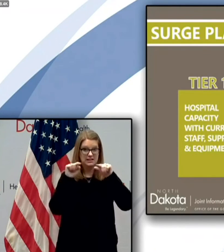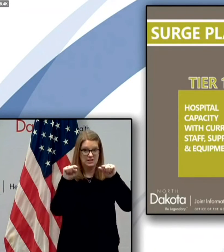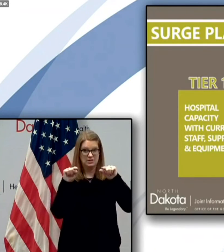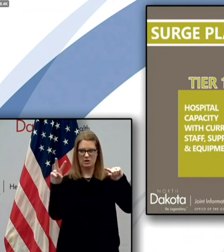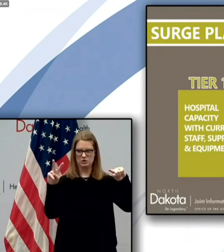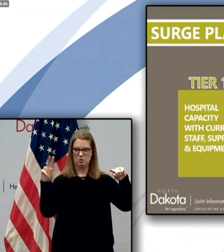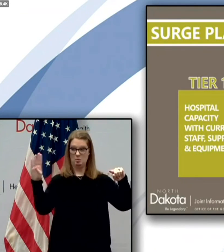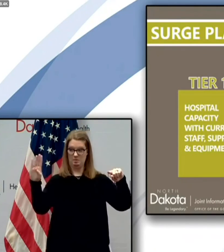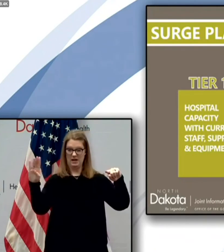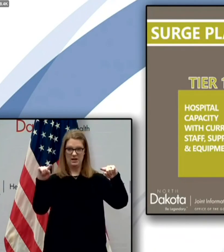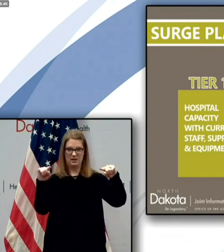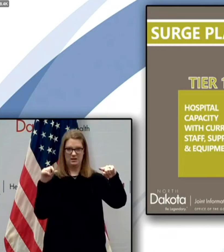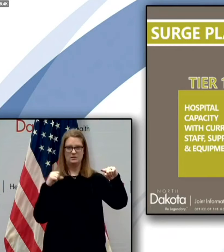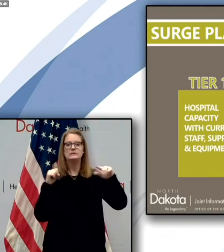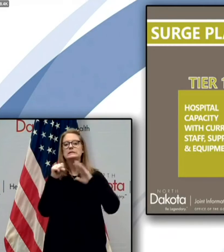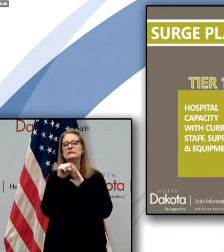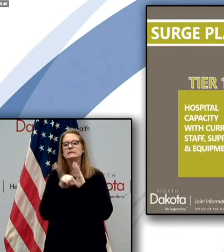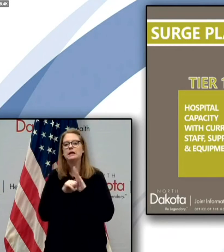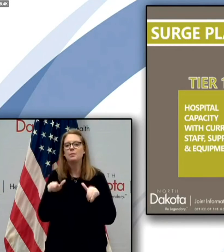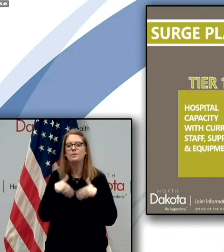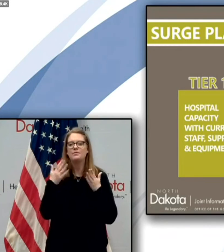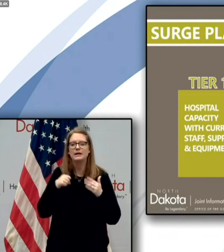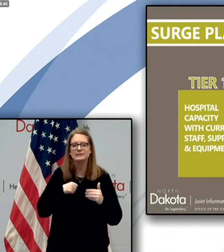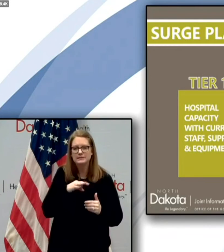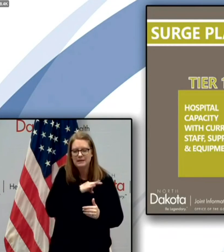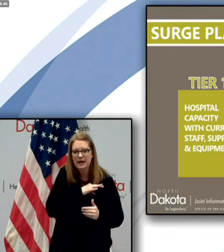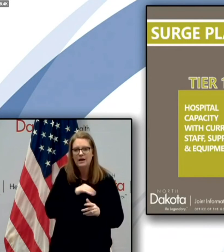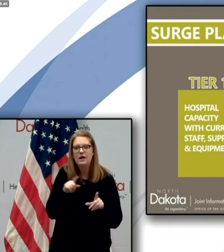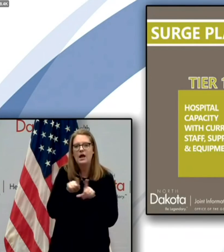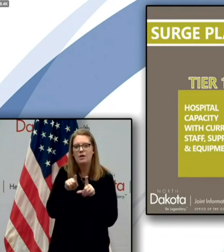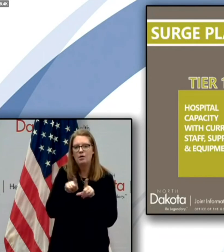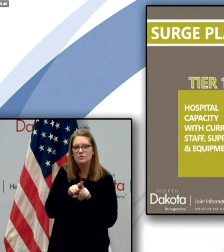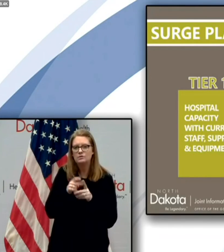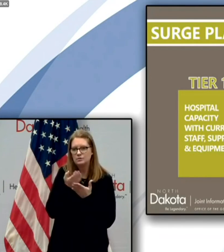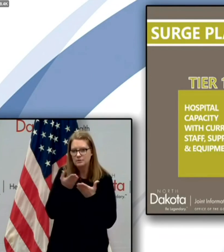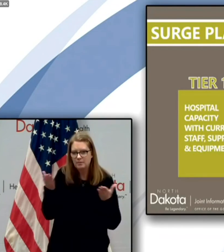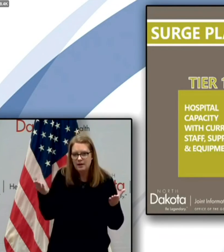point and supplement equipment and supplies, like at level Tier